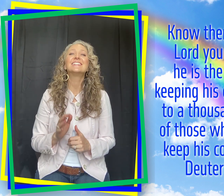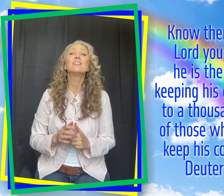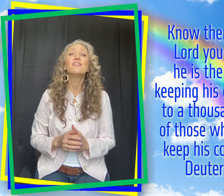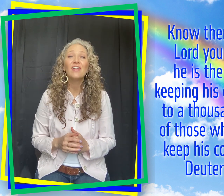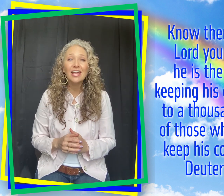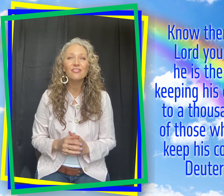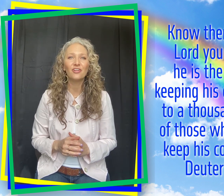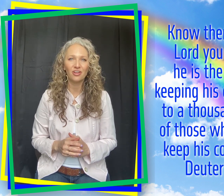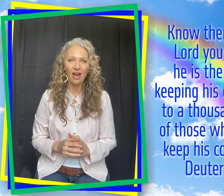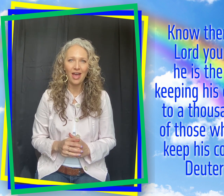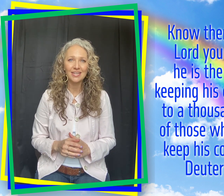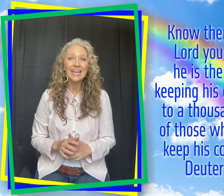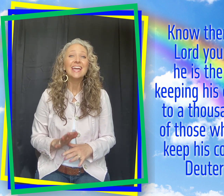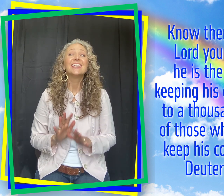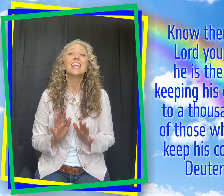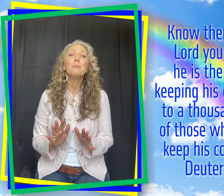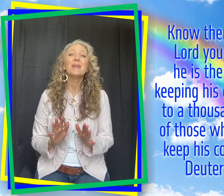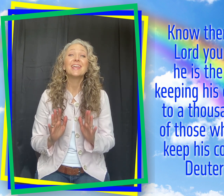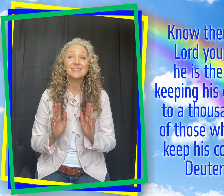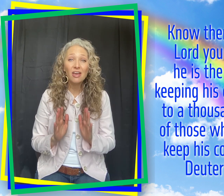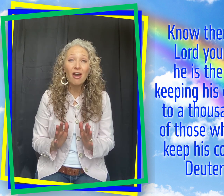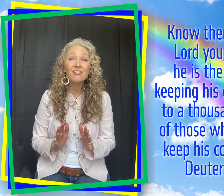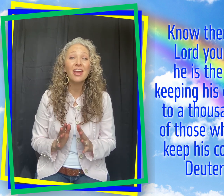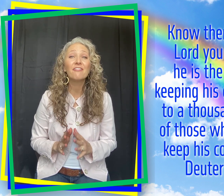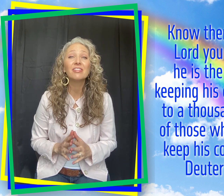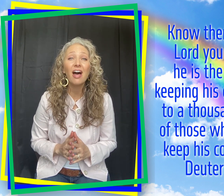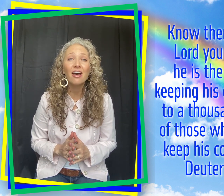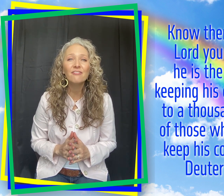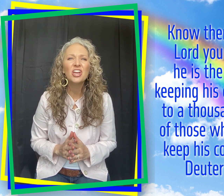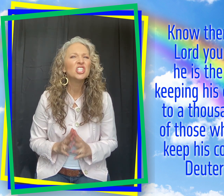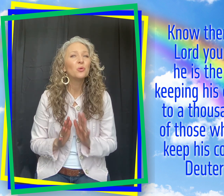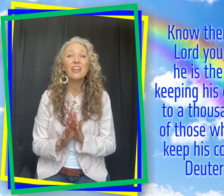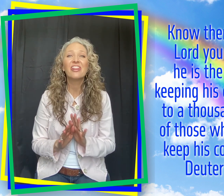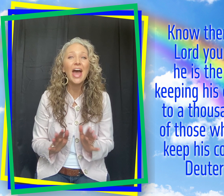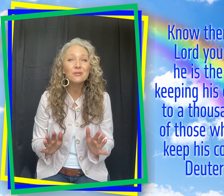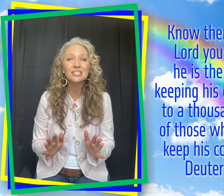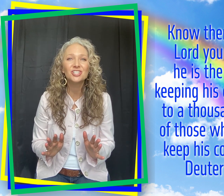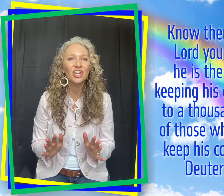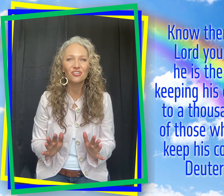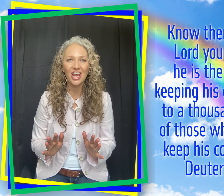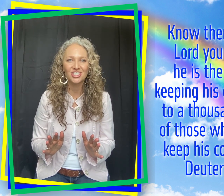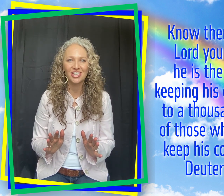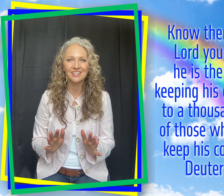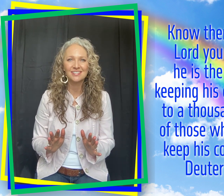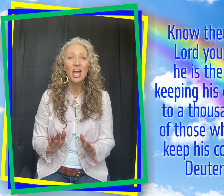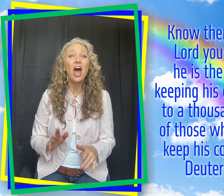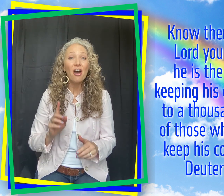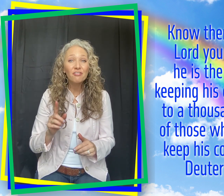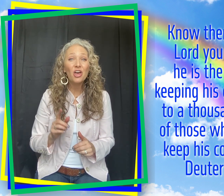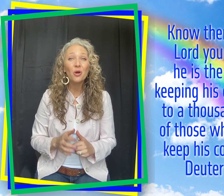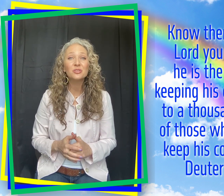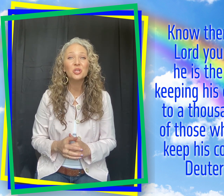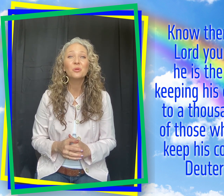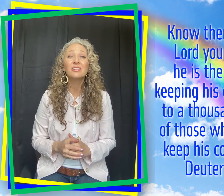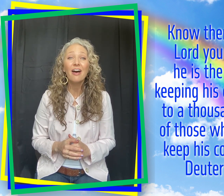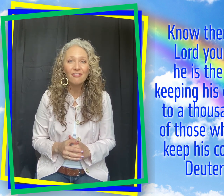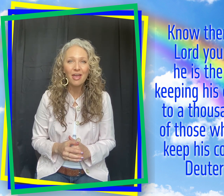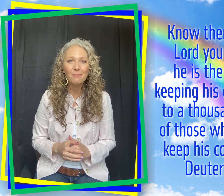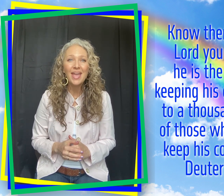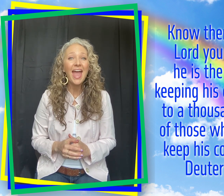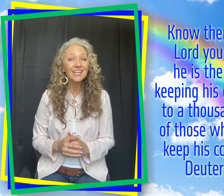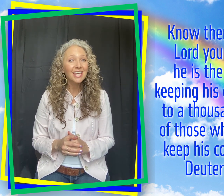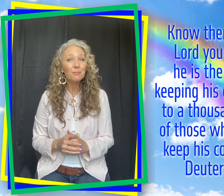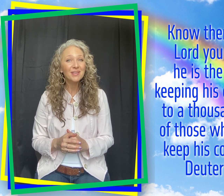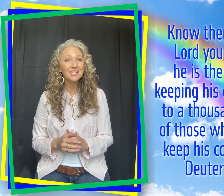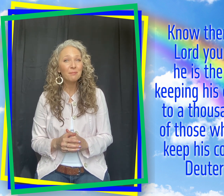He is the faithful God, keeping his covenant of love to 1,000 generations of those who love